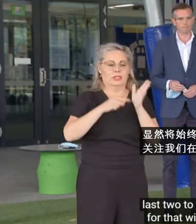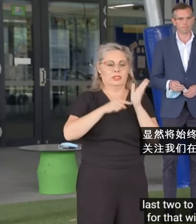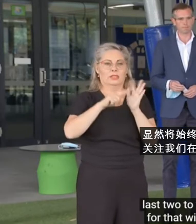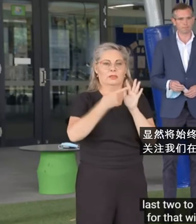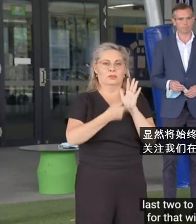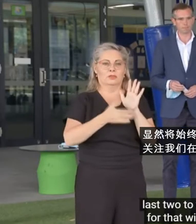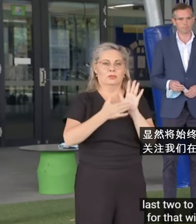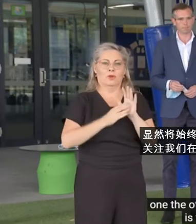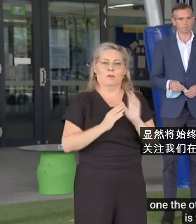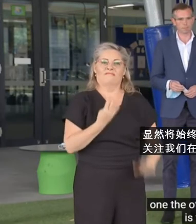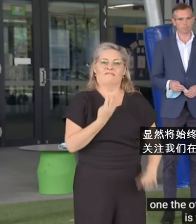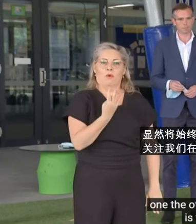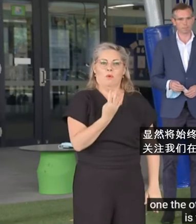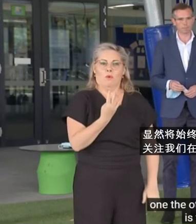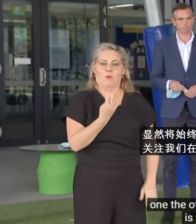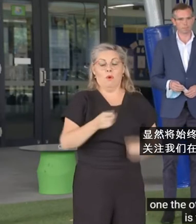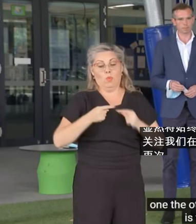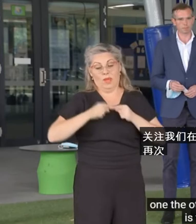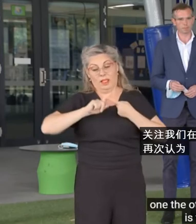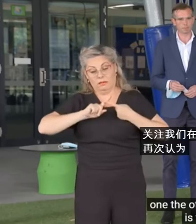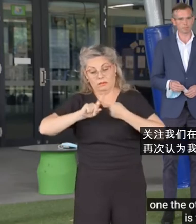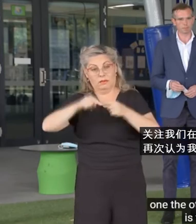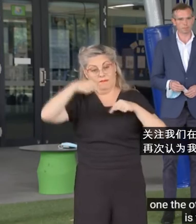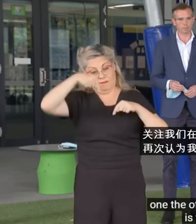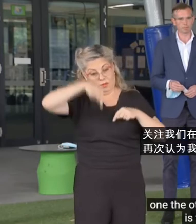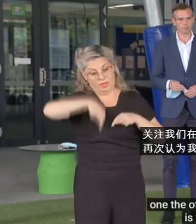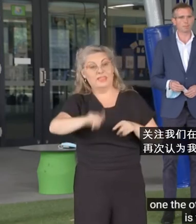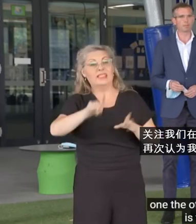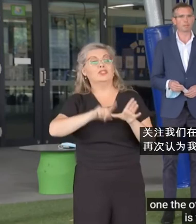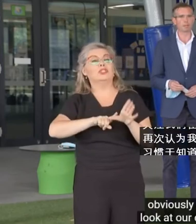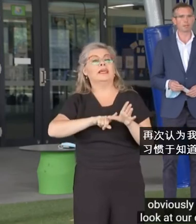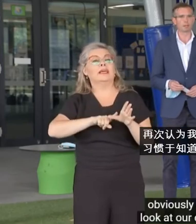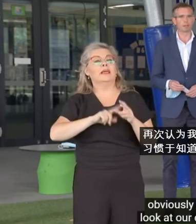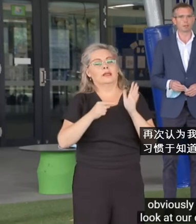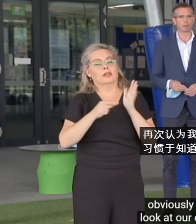look at our COVID-safe measures at schools. I think, again, our school